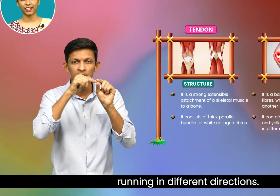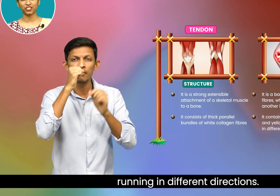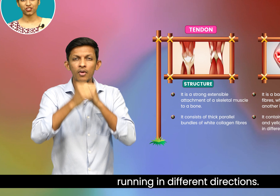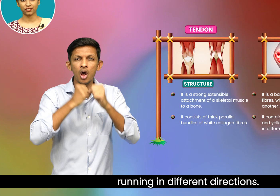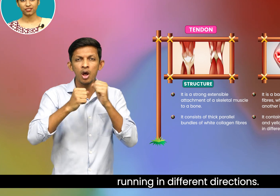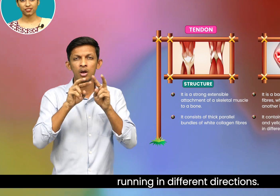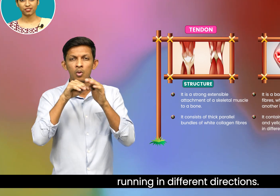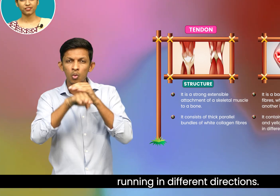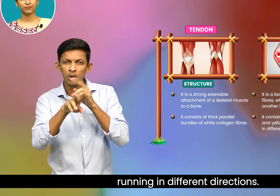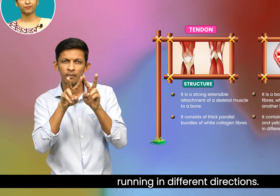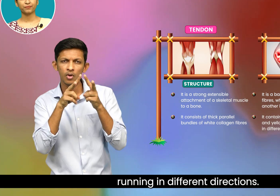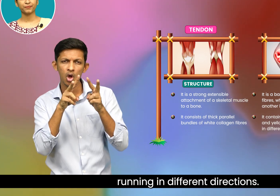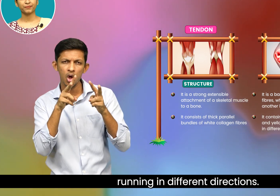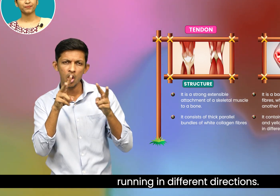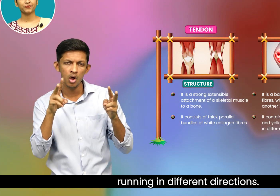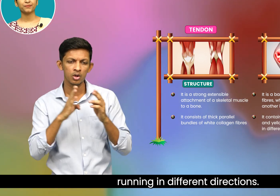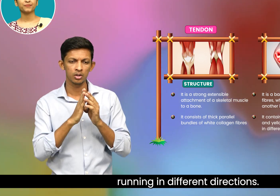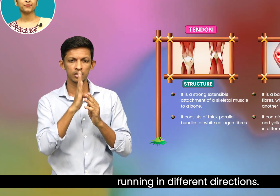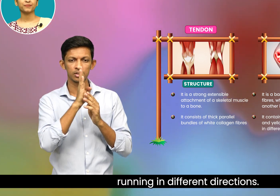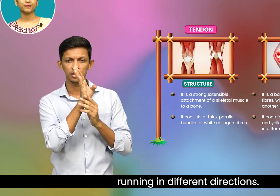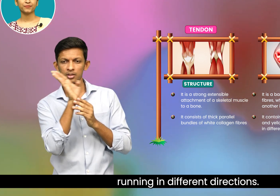different directions.